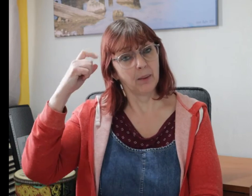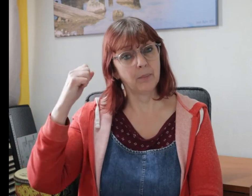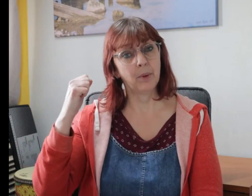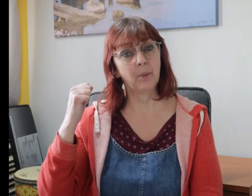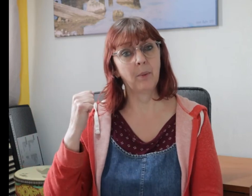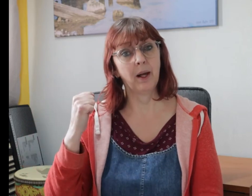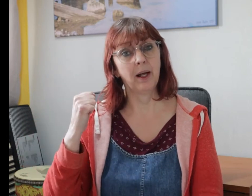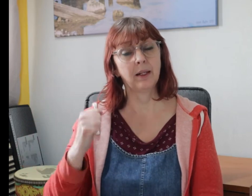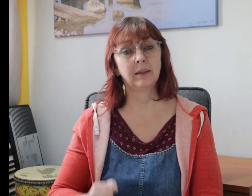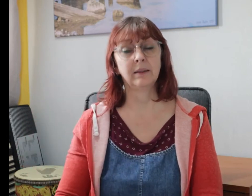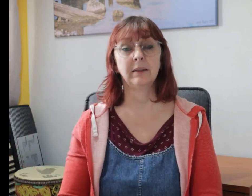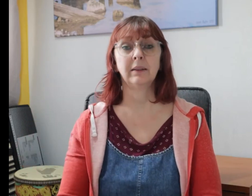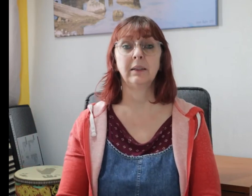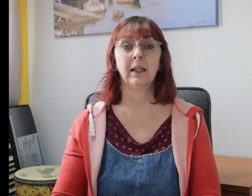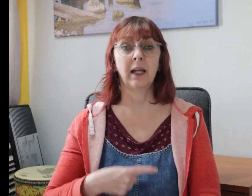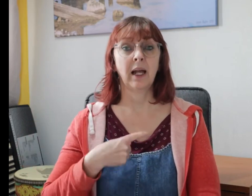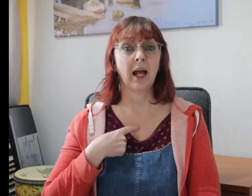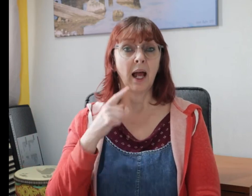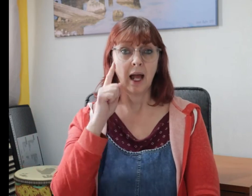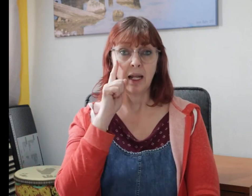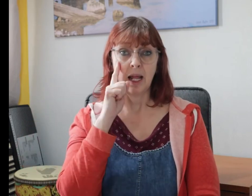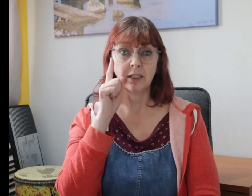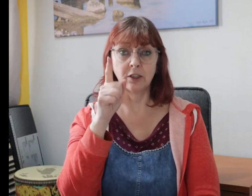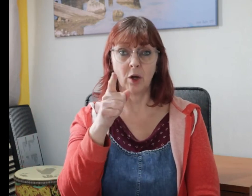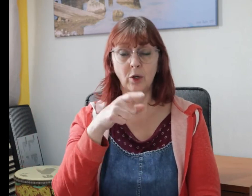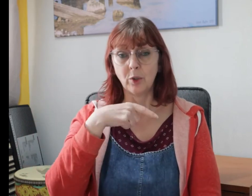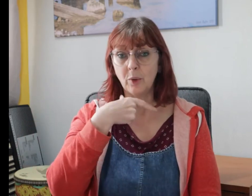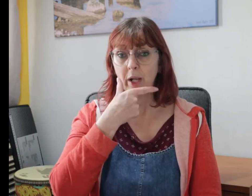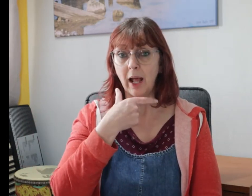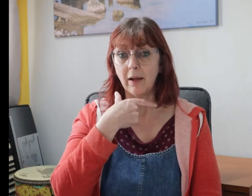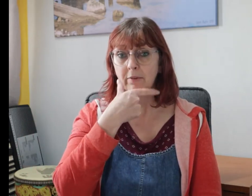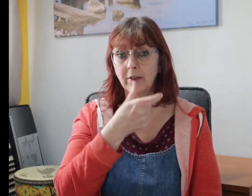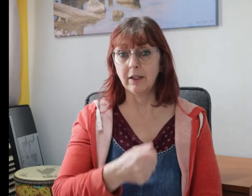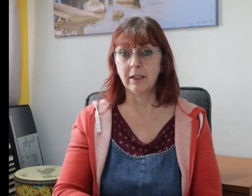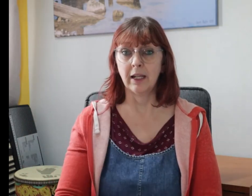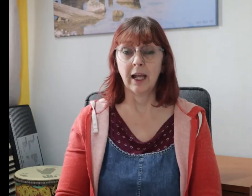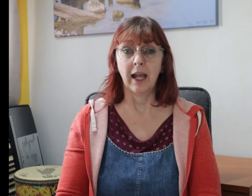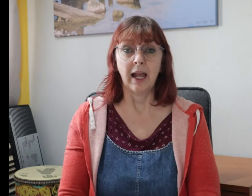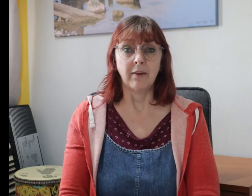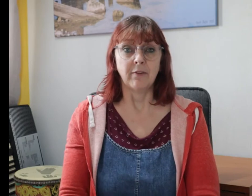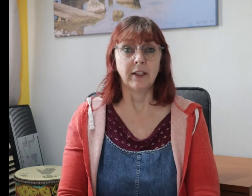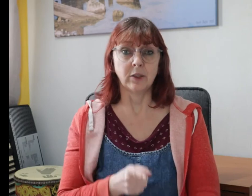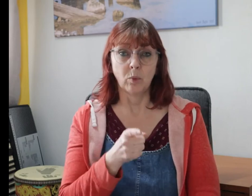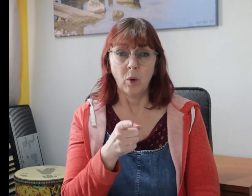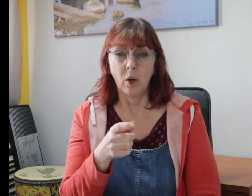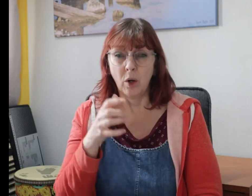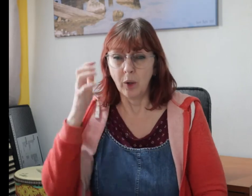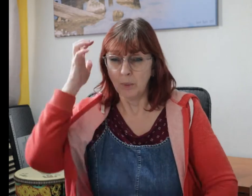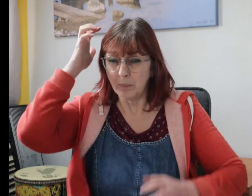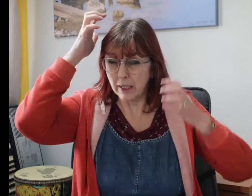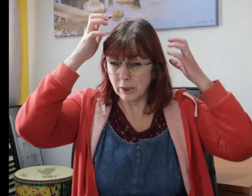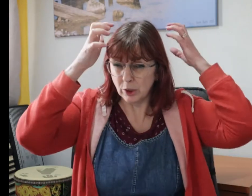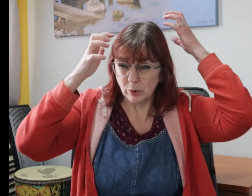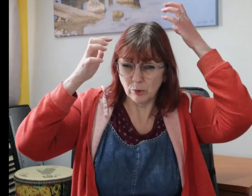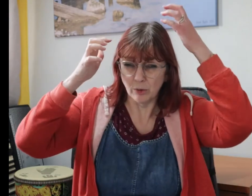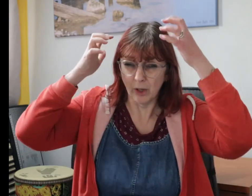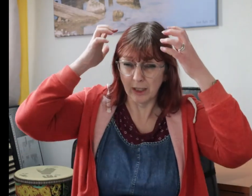remember when I last saw you laughing. If this world makes you